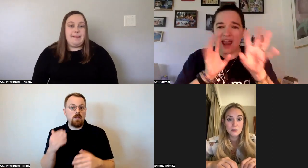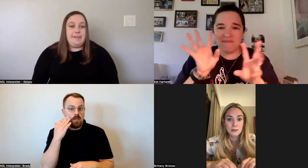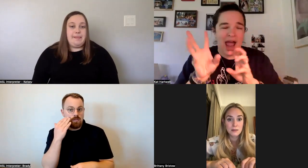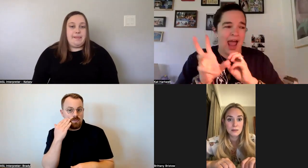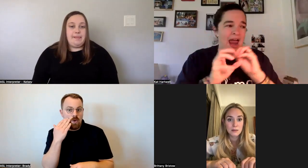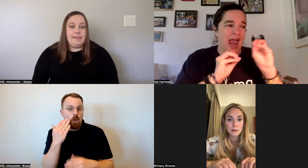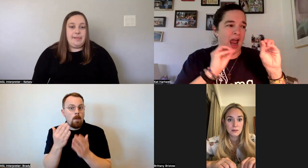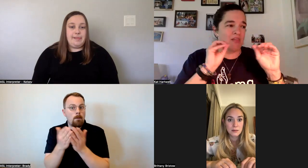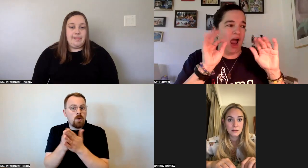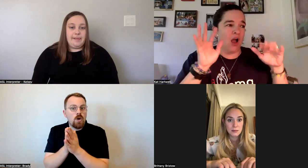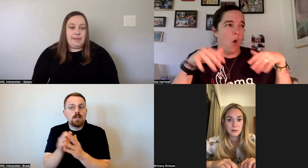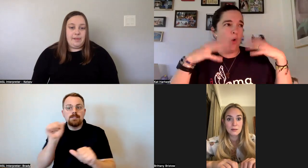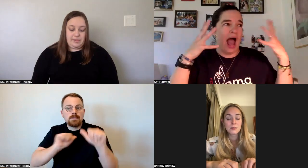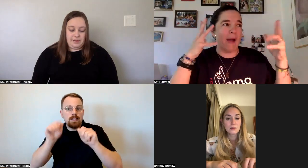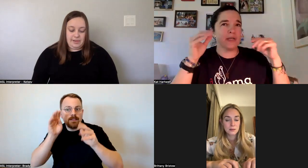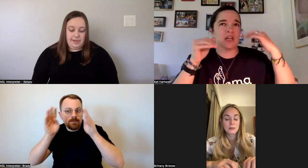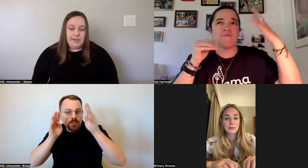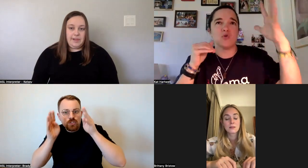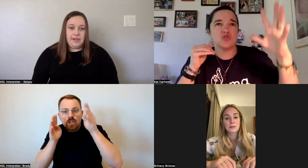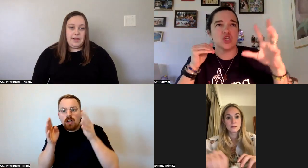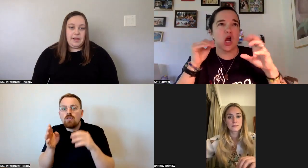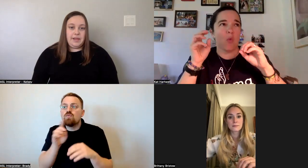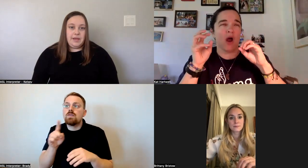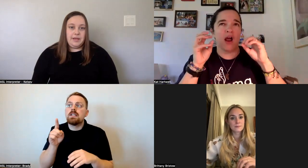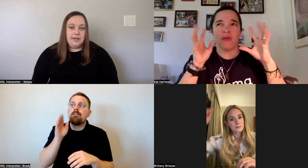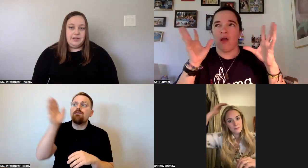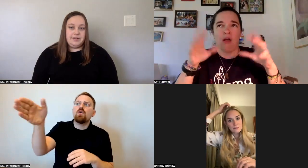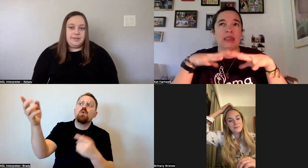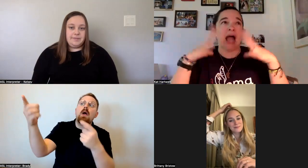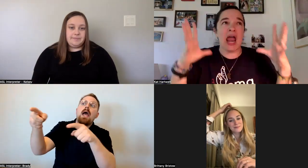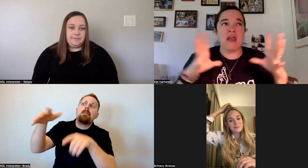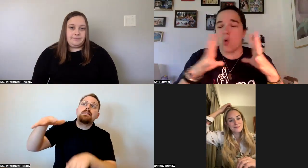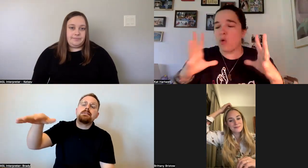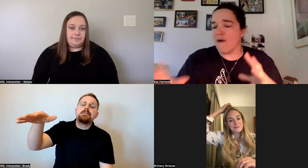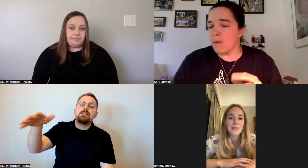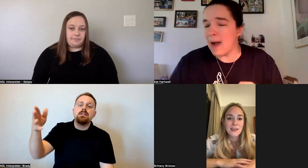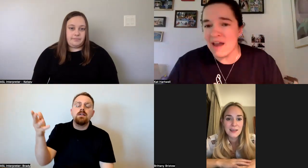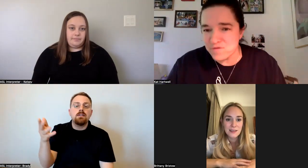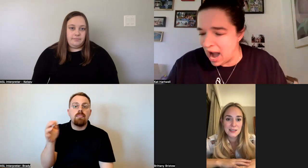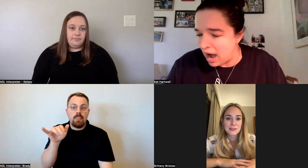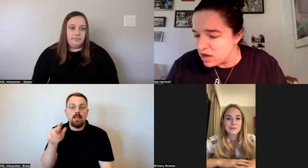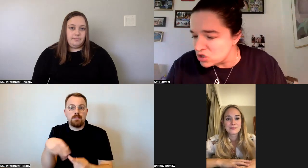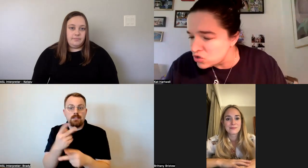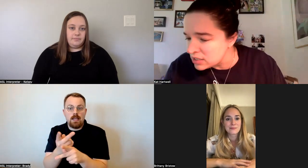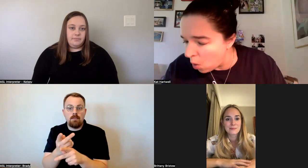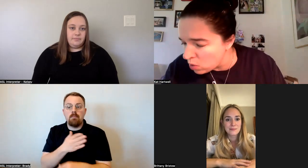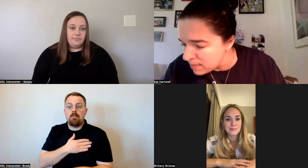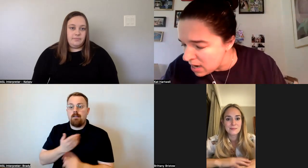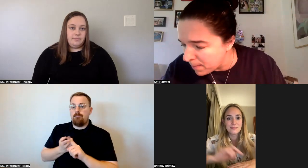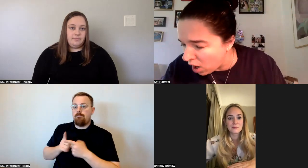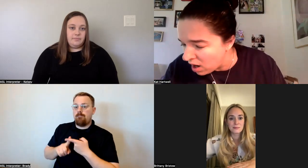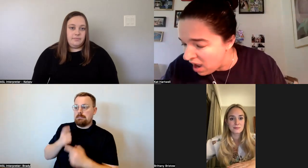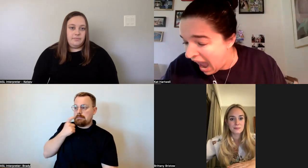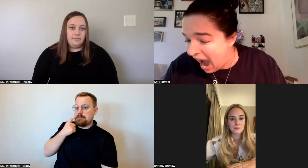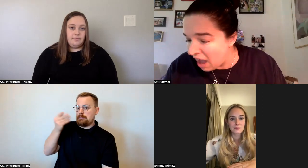like sci-fi and like what happened to the future with life or whatever. My friend, she told